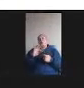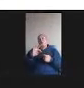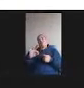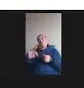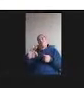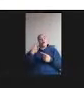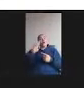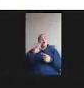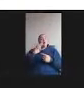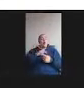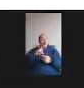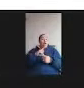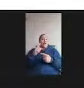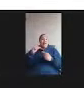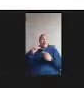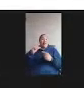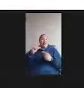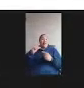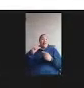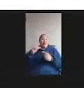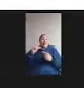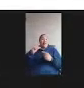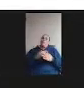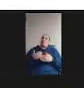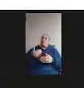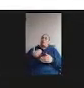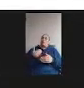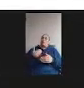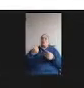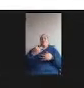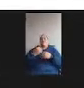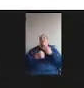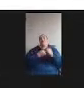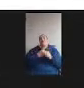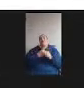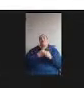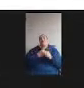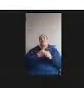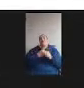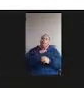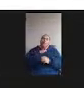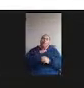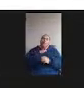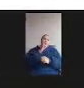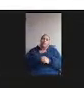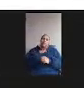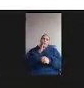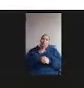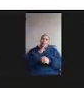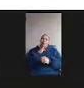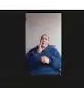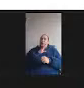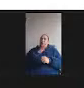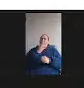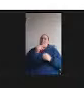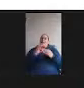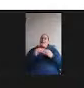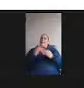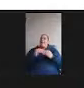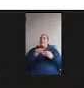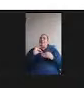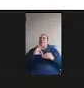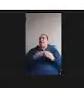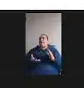fact that in the previous financial year there was no clarity or no member salary increase that came through, and